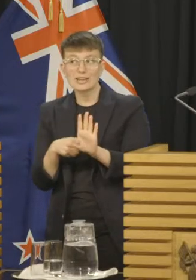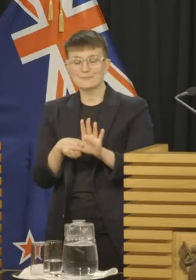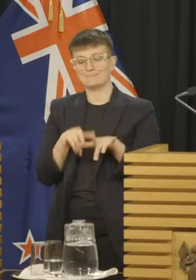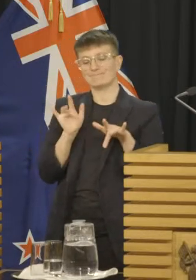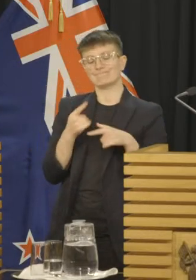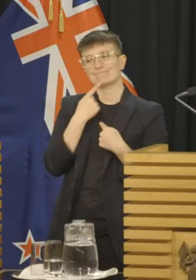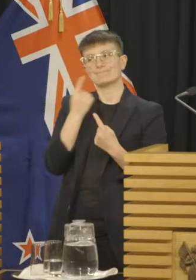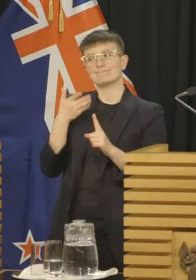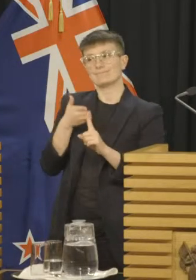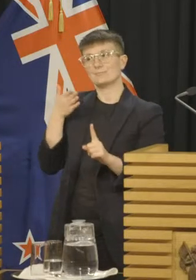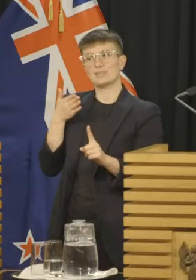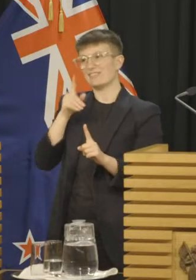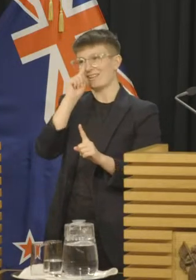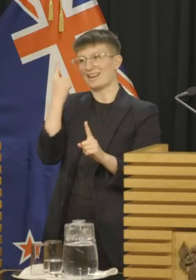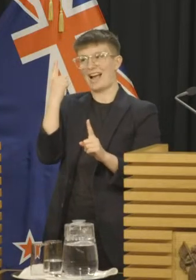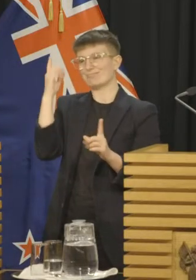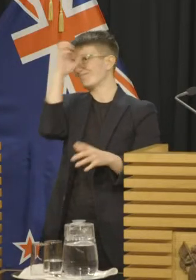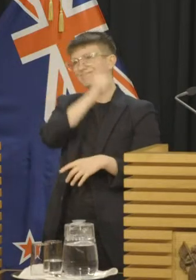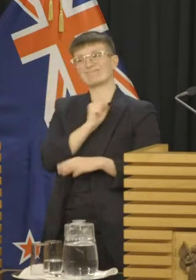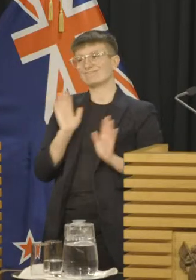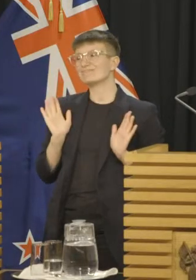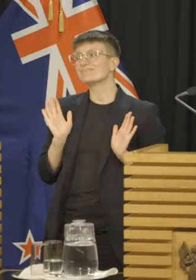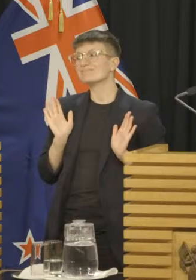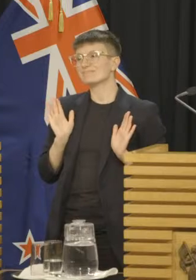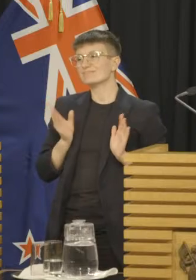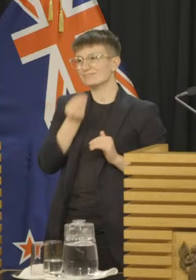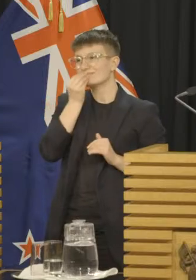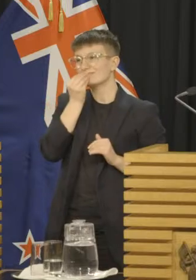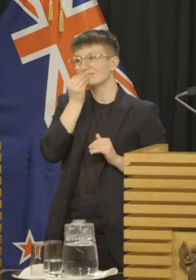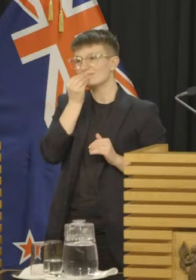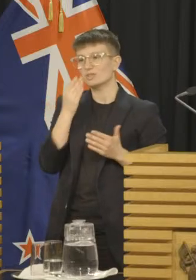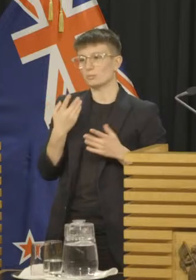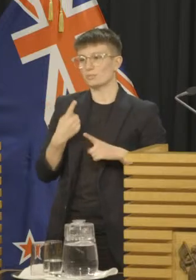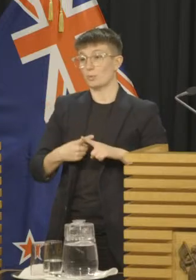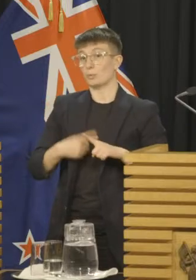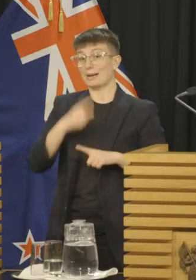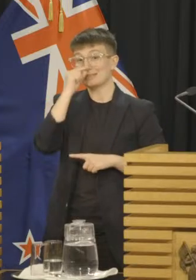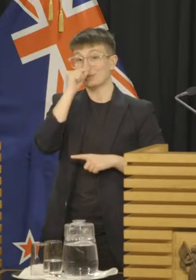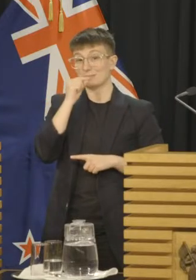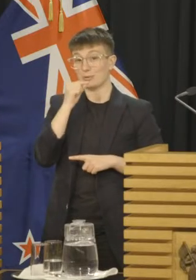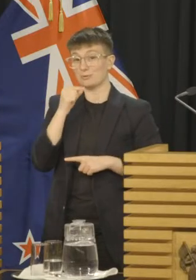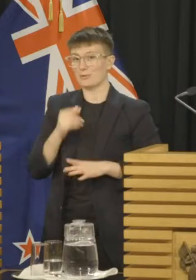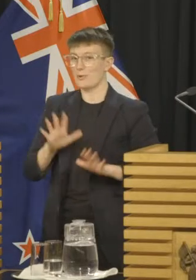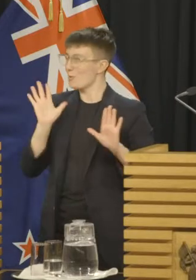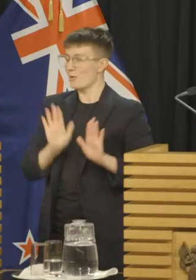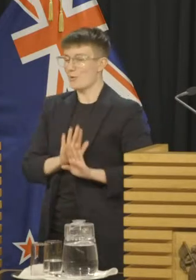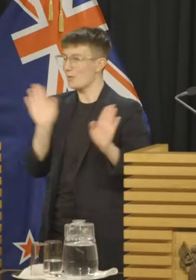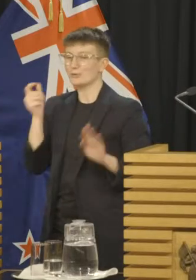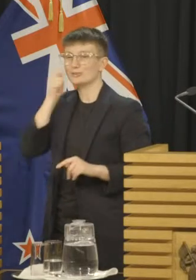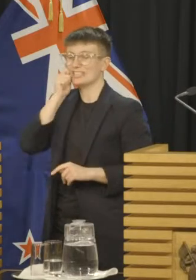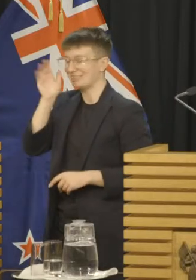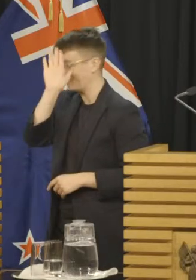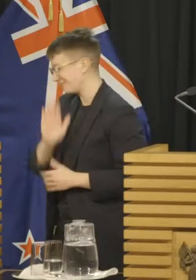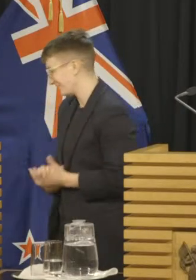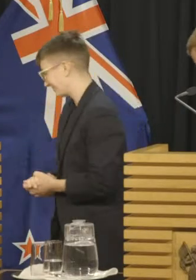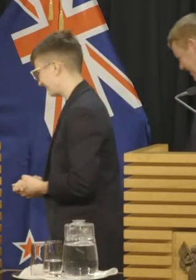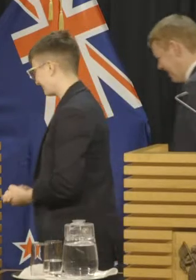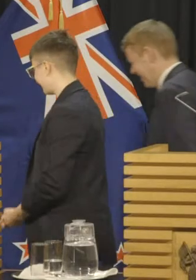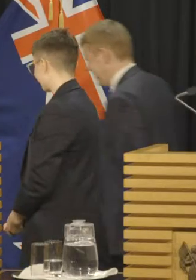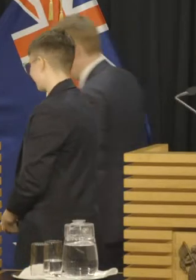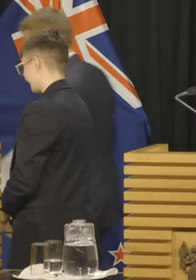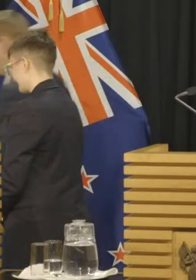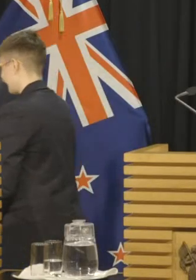again, that would just be pure speculation at the moment. We're moving as quickly as we can. Okay. Oh, no, that's just cheeky. Thank you.